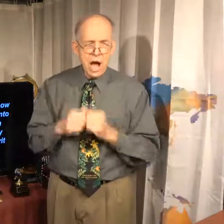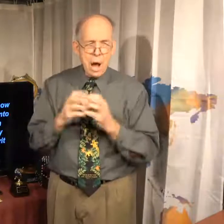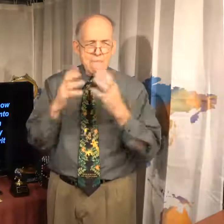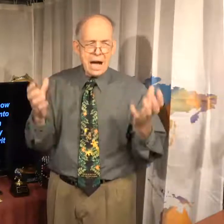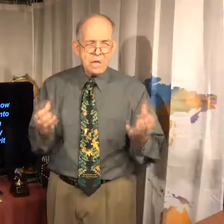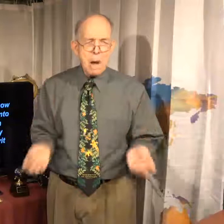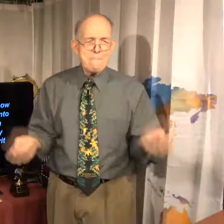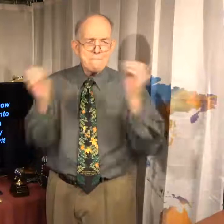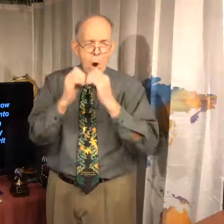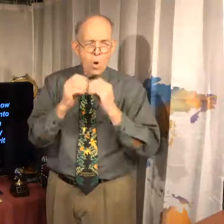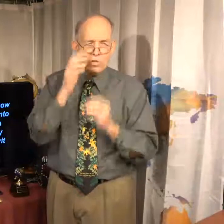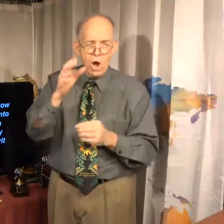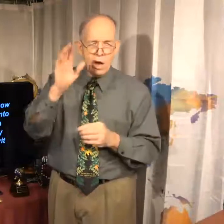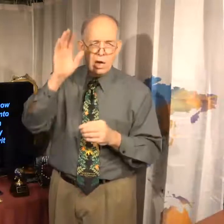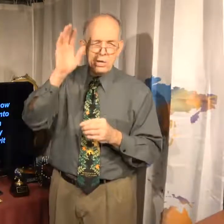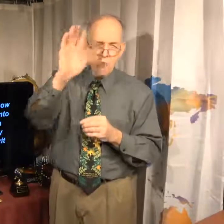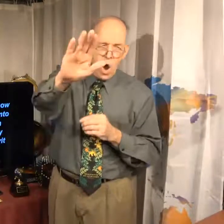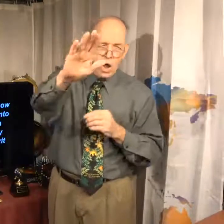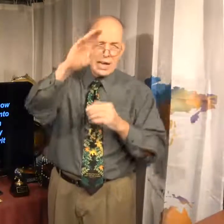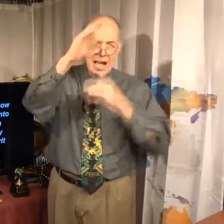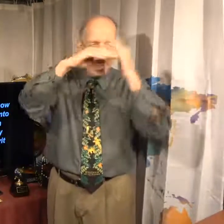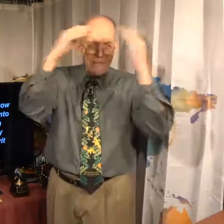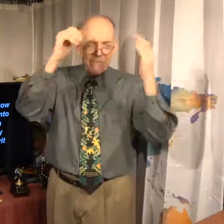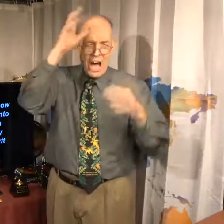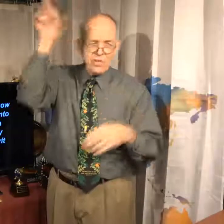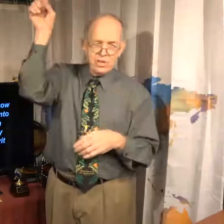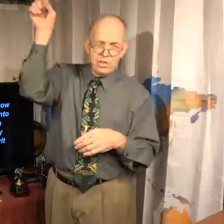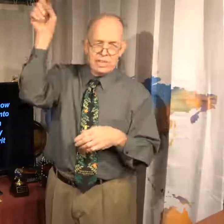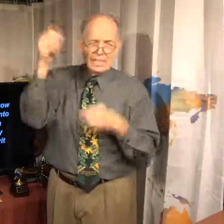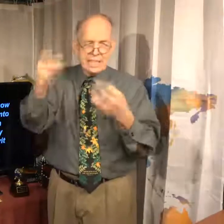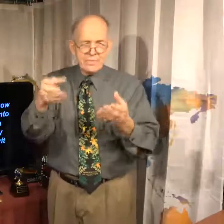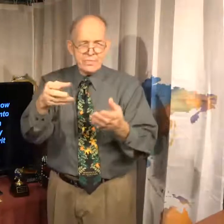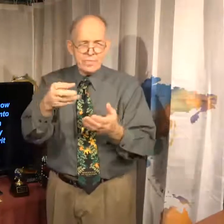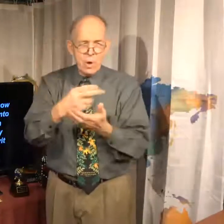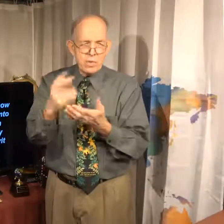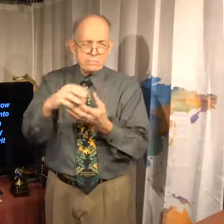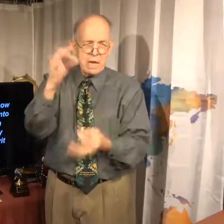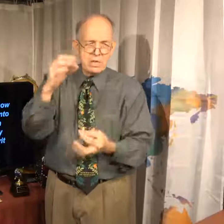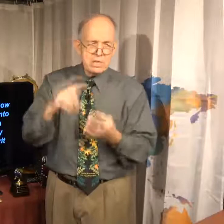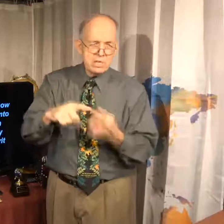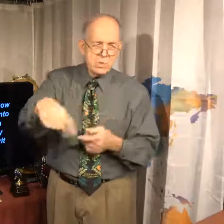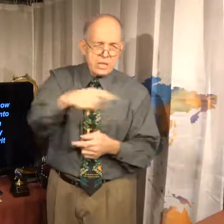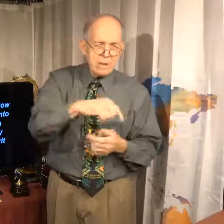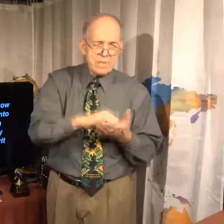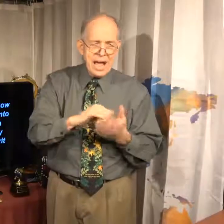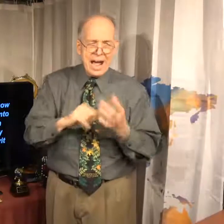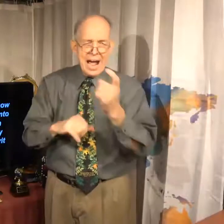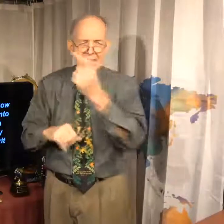and much more to your Heavenly Father gives the Holy Spirit to them that ask